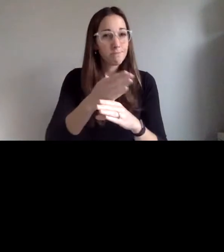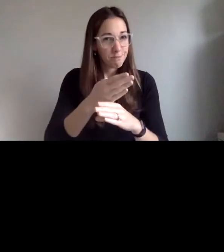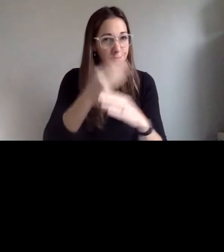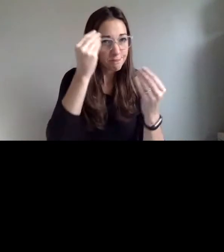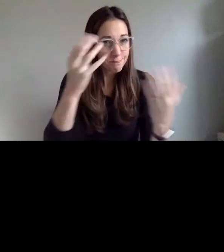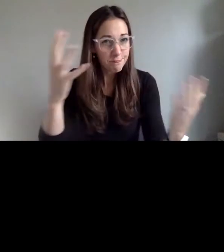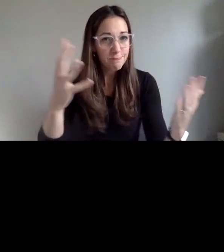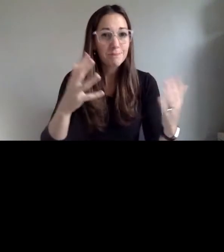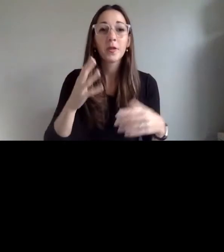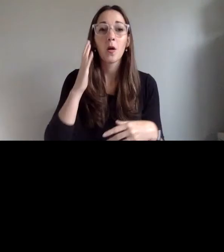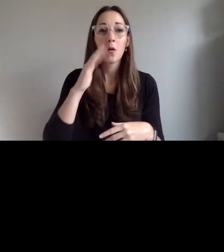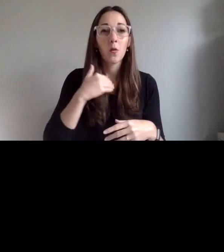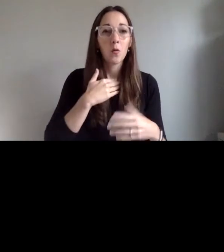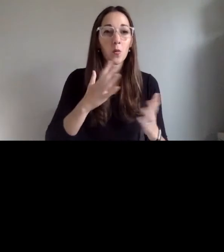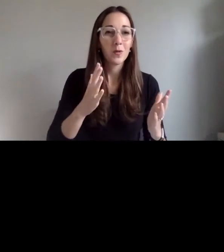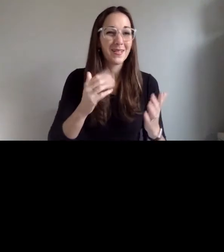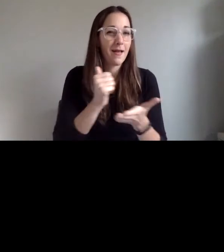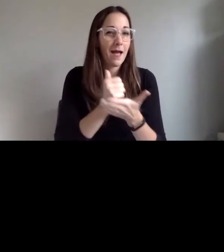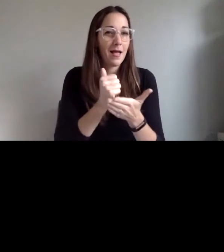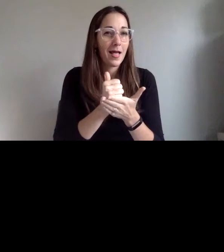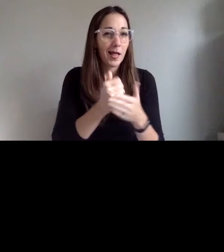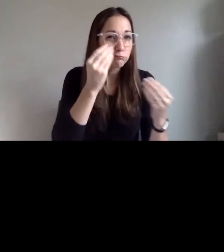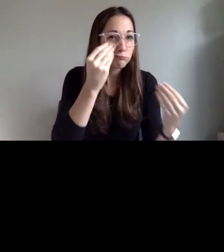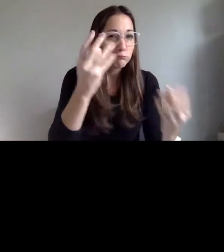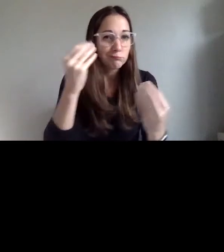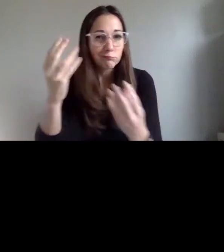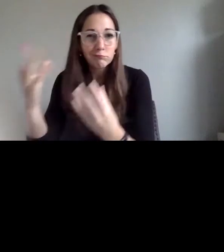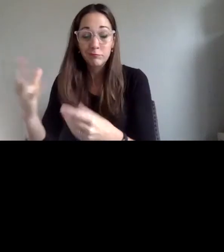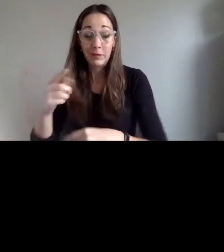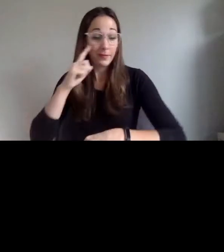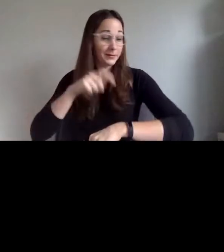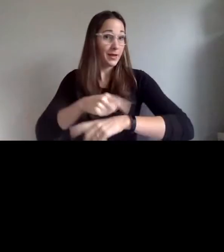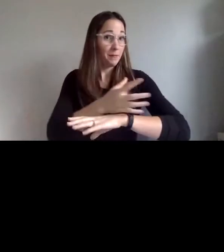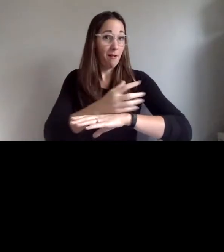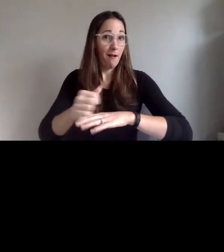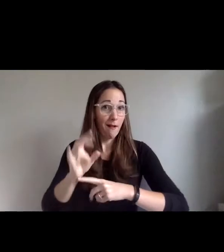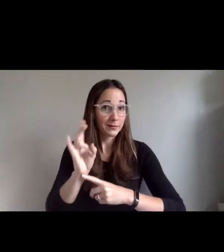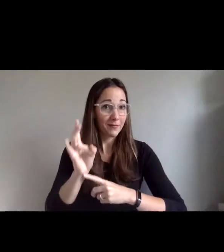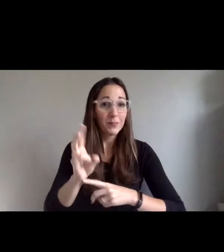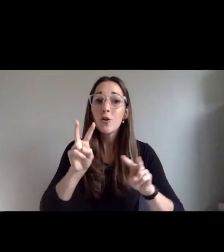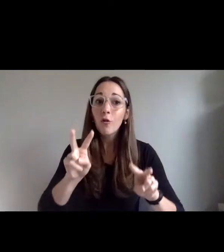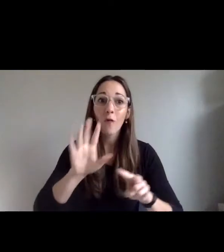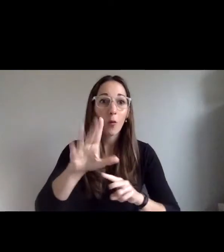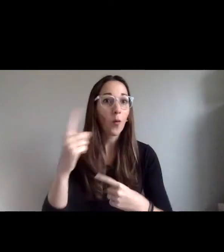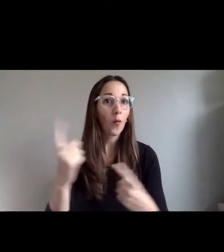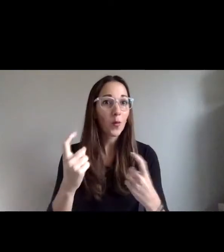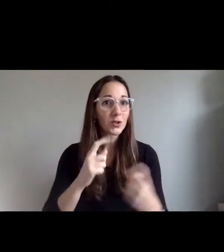and statewide national challenges. And that's my 7 minutes. Look forward to hearing your questions.